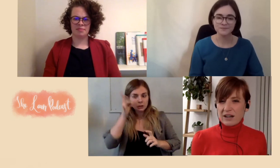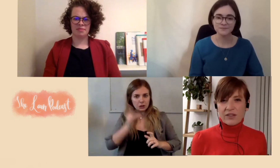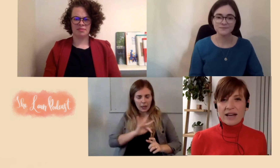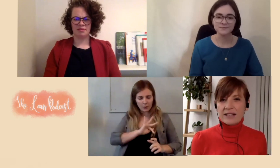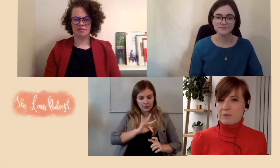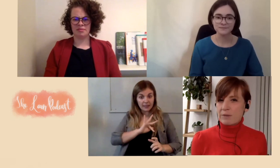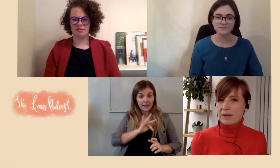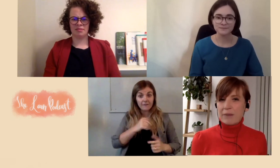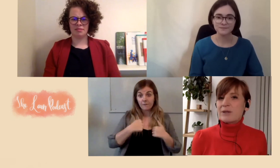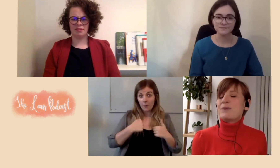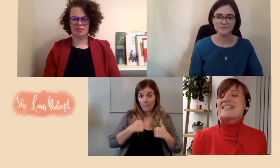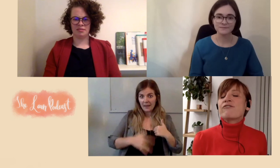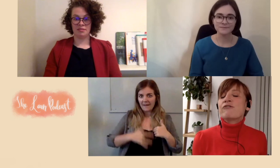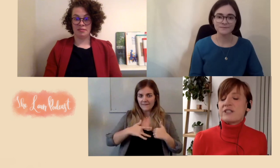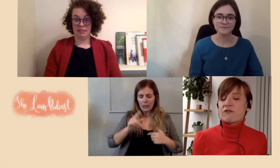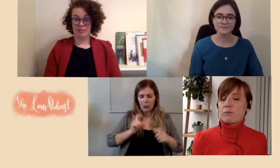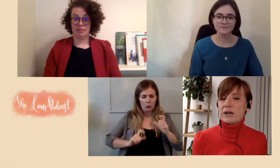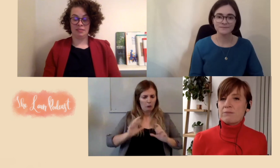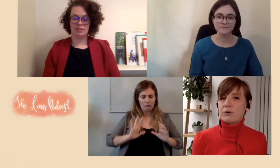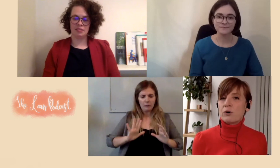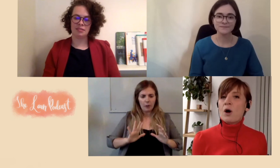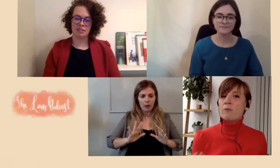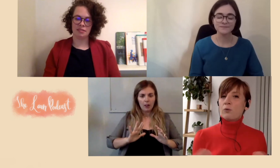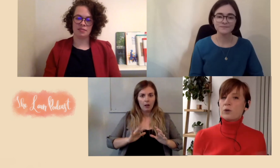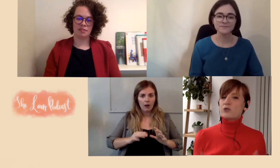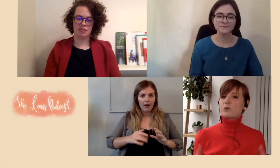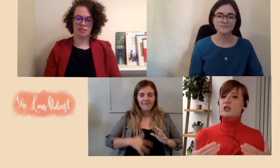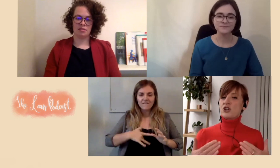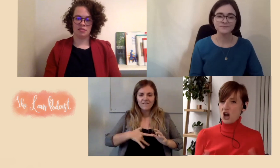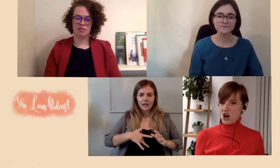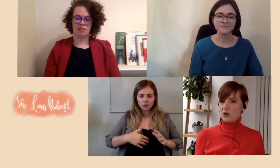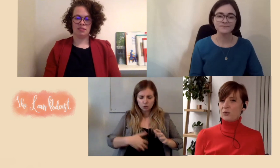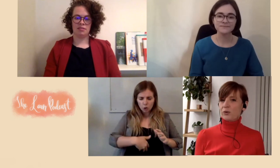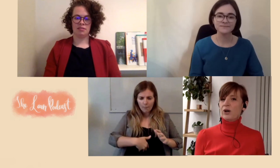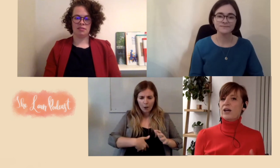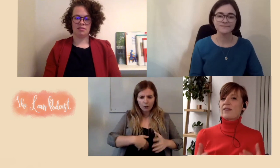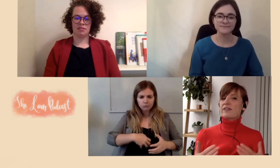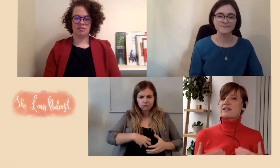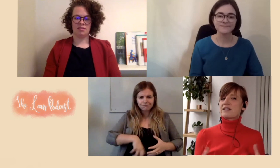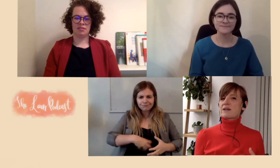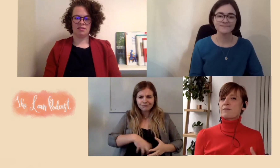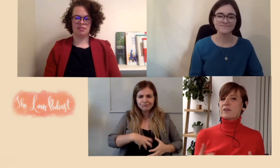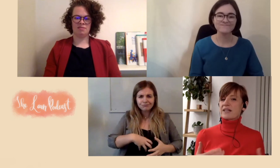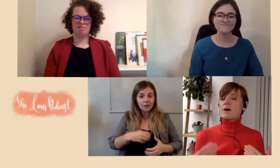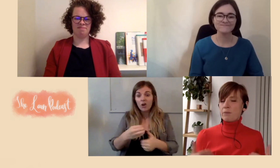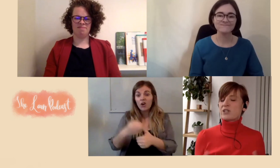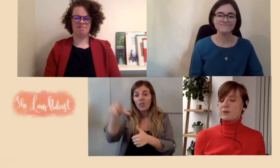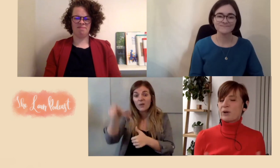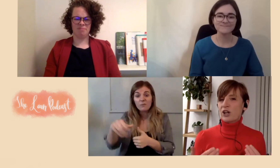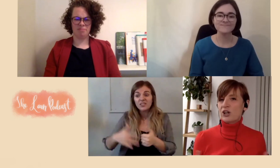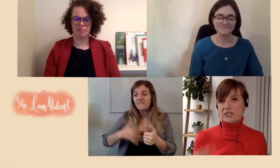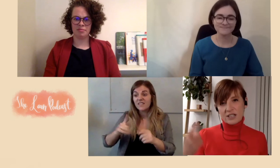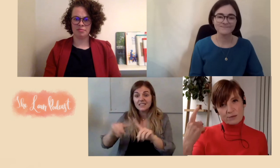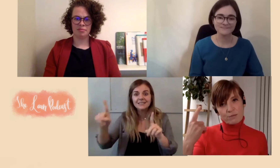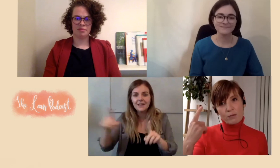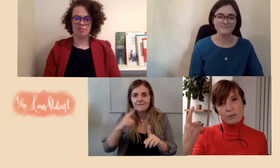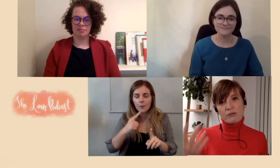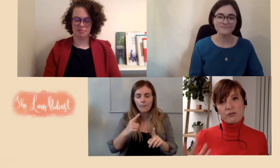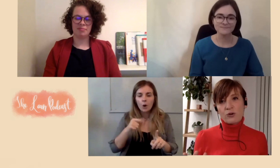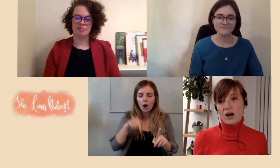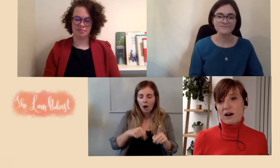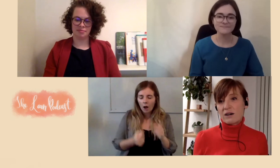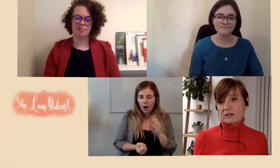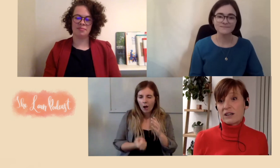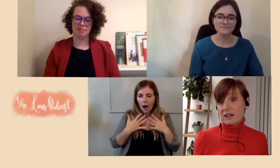will alert us probably before our head will. So it's just practice doing a body